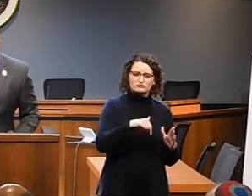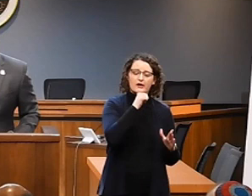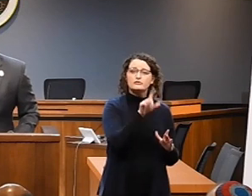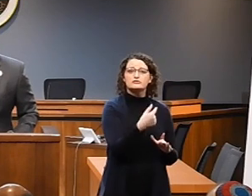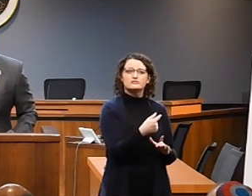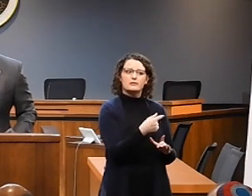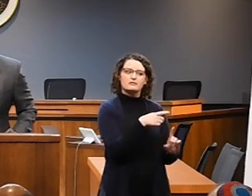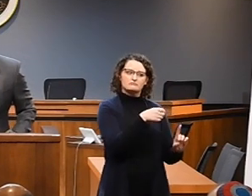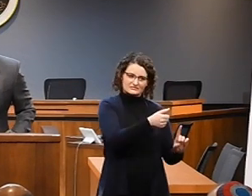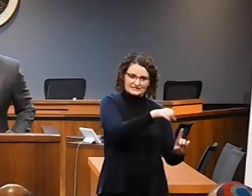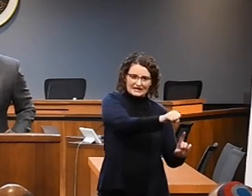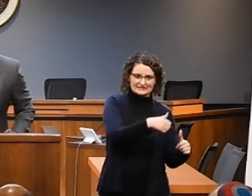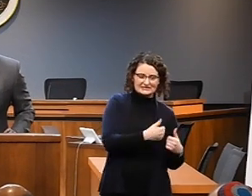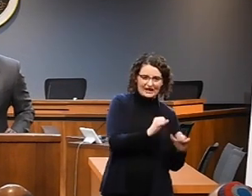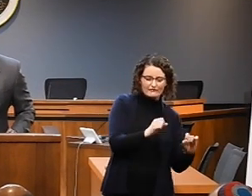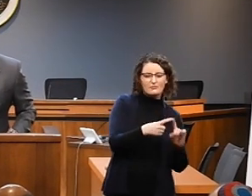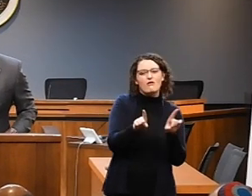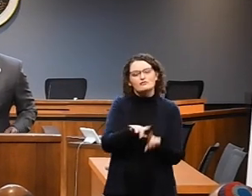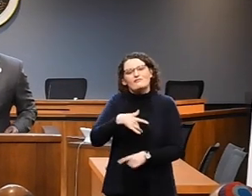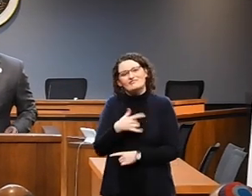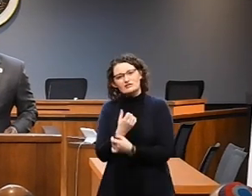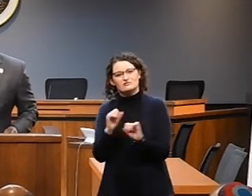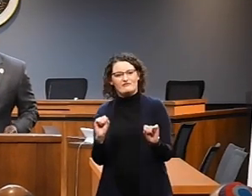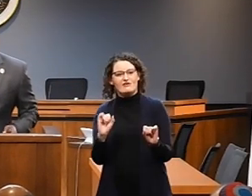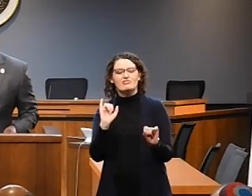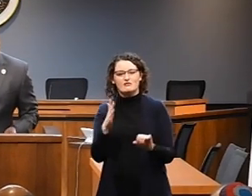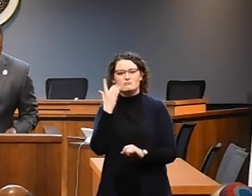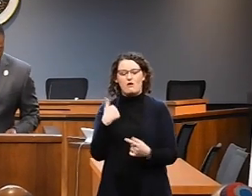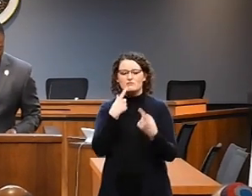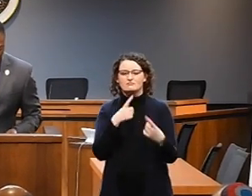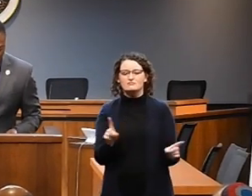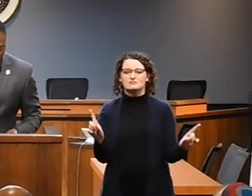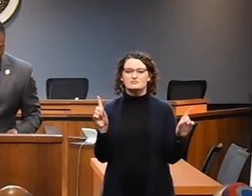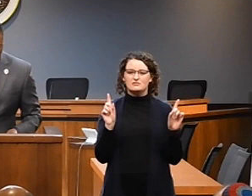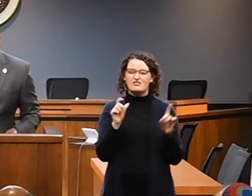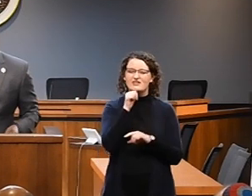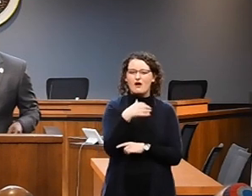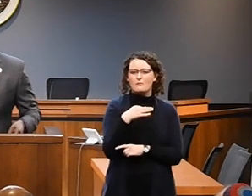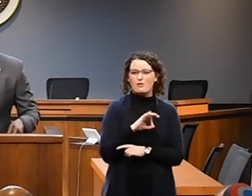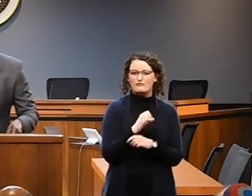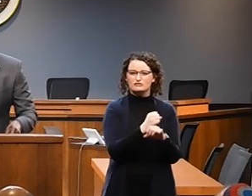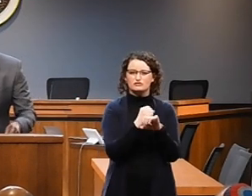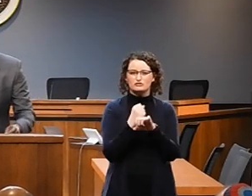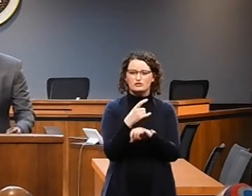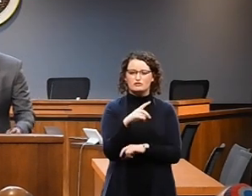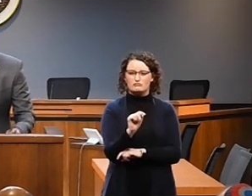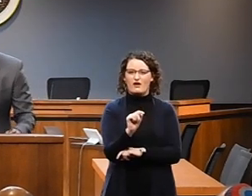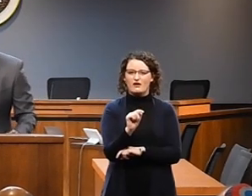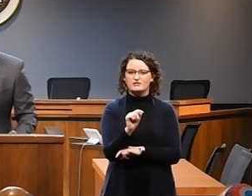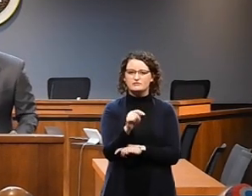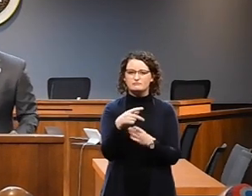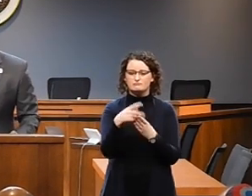but should feel safe. And that's why we announced the nonprofit and faith-based security grant program. This